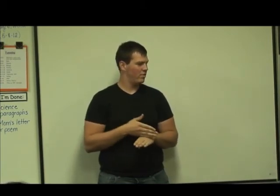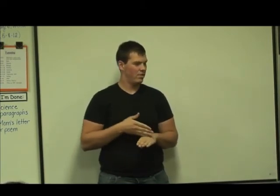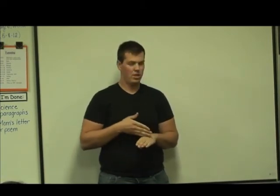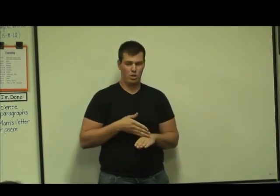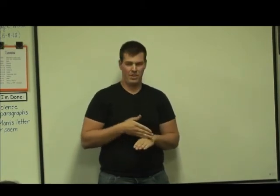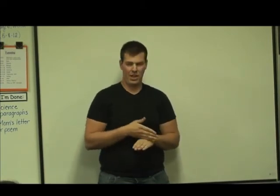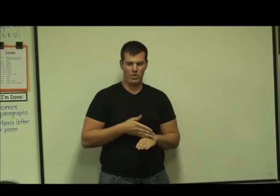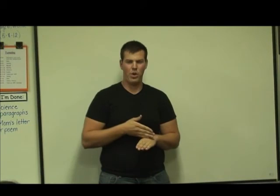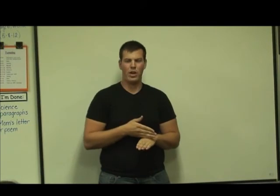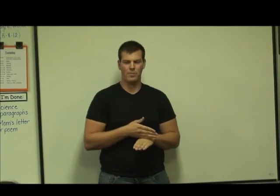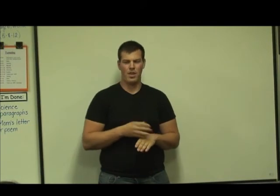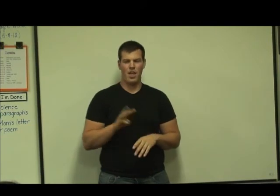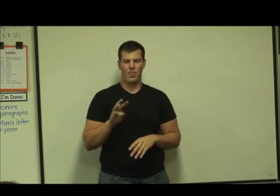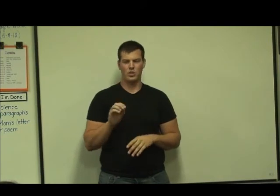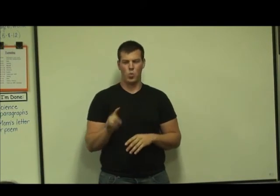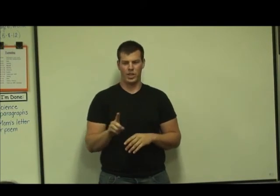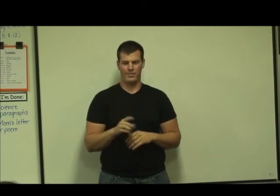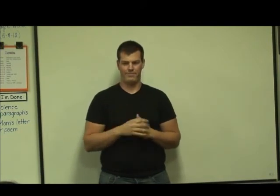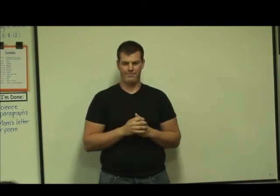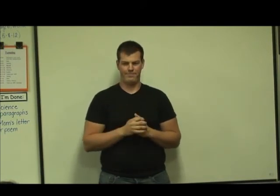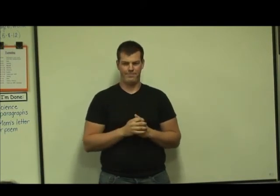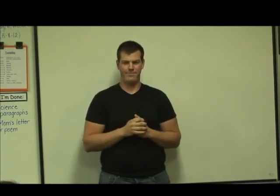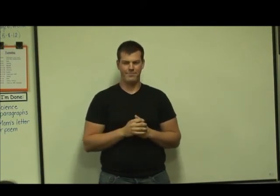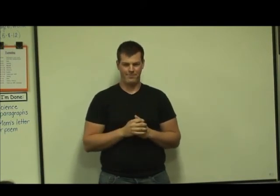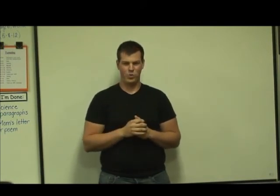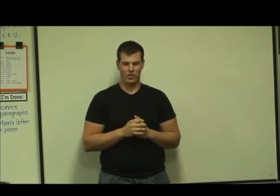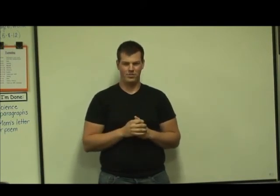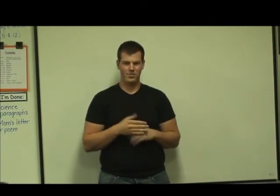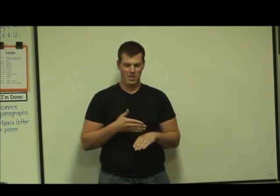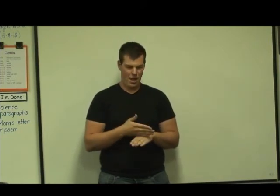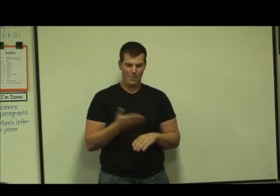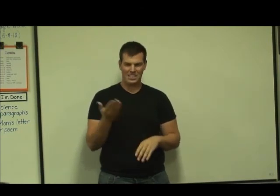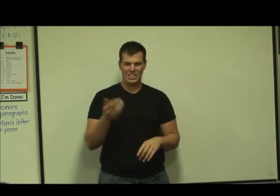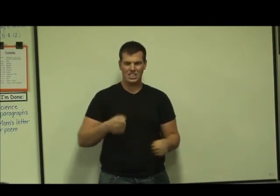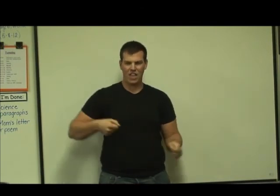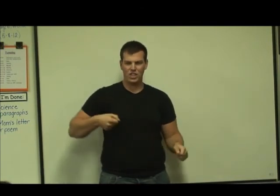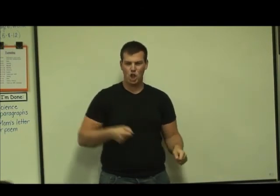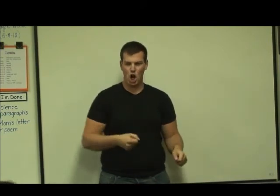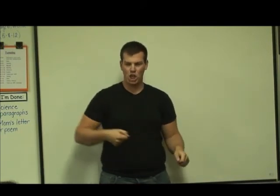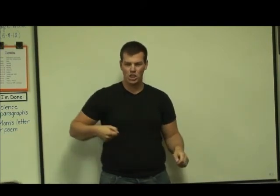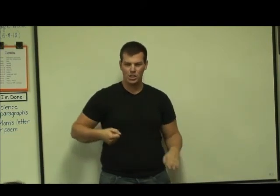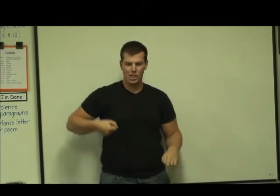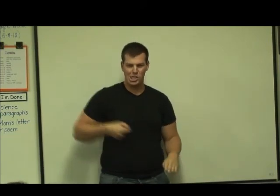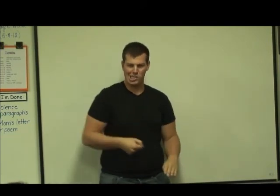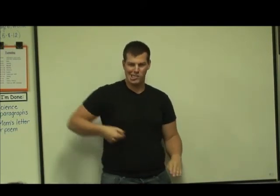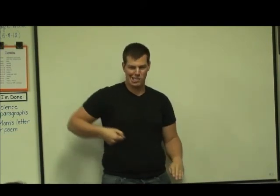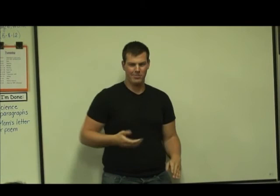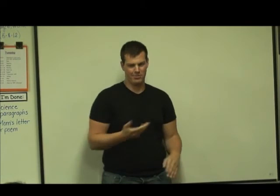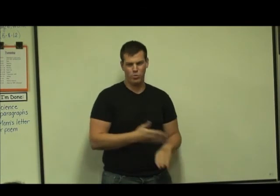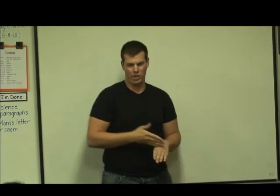Wood. Yeah. Wood? Yeah. That wood? Okay. The wood? Wood. And wood. This is, okay. The dog. Okay. Wood.